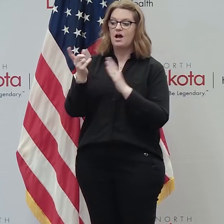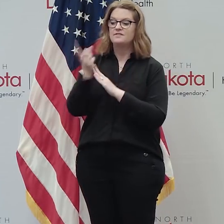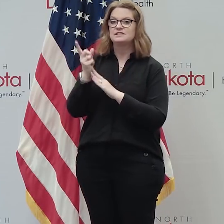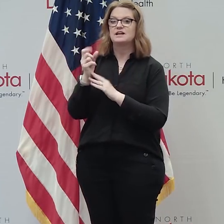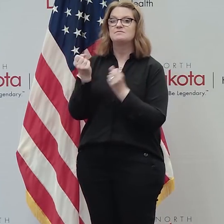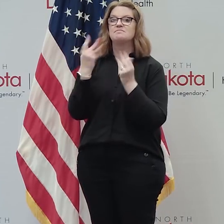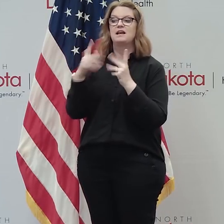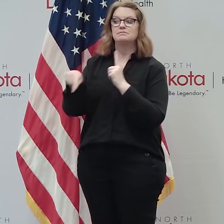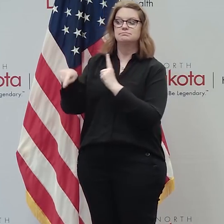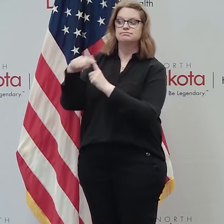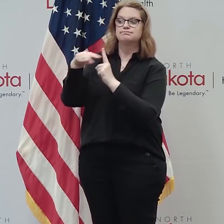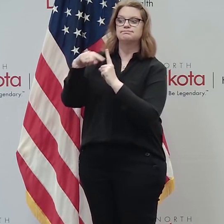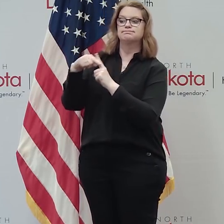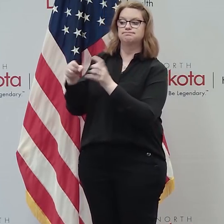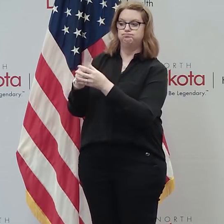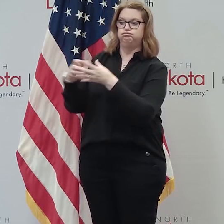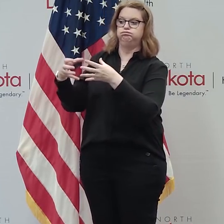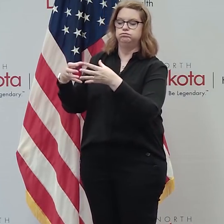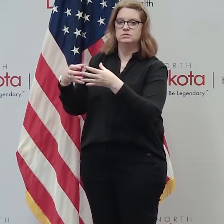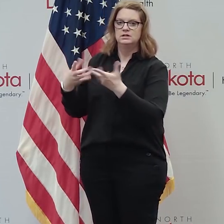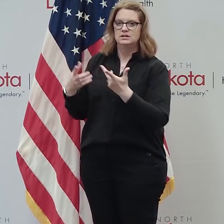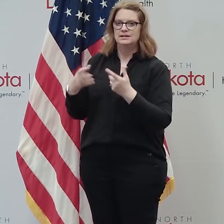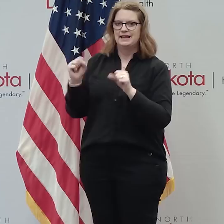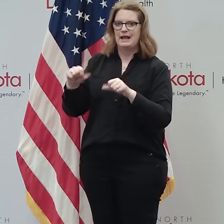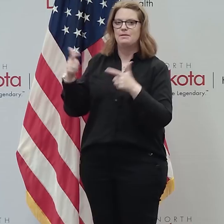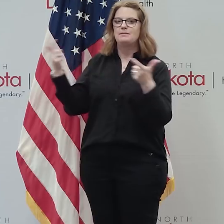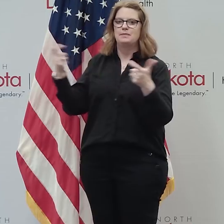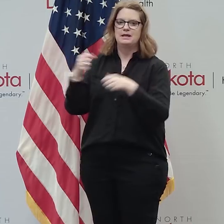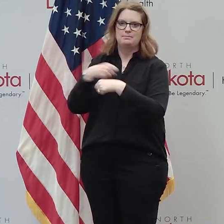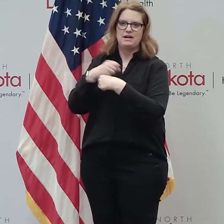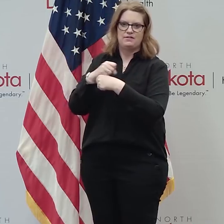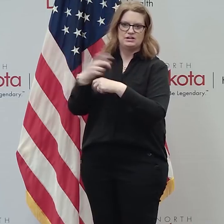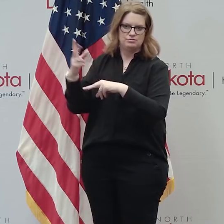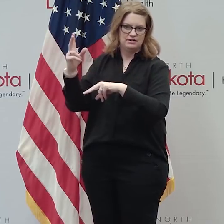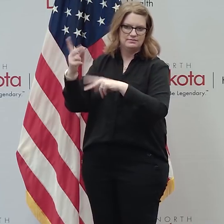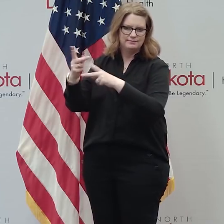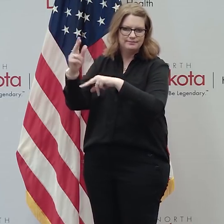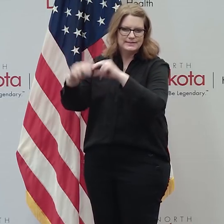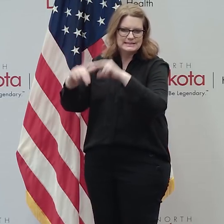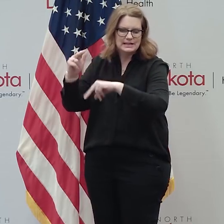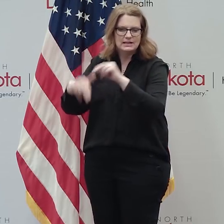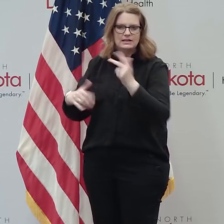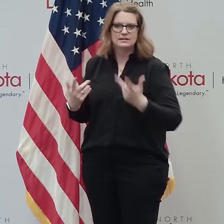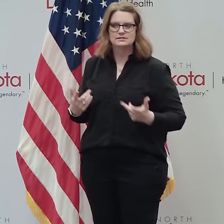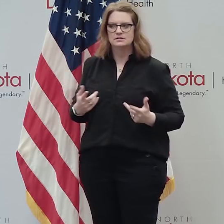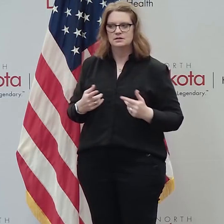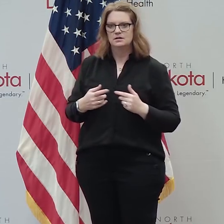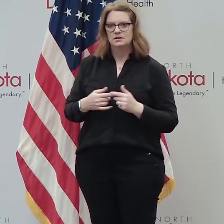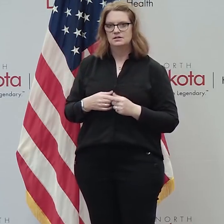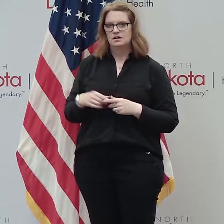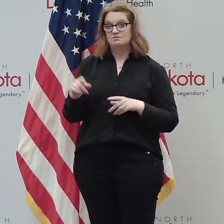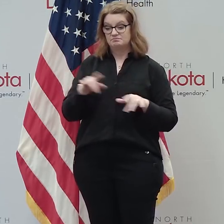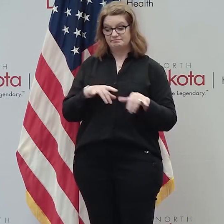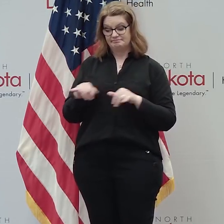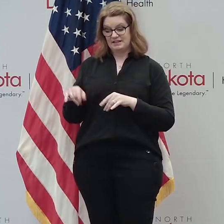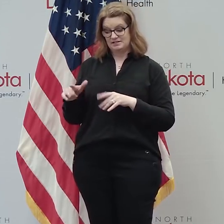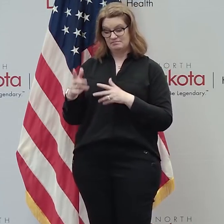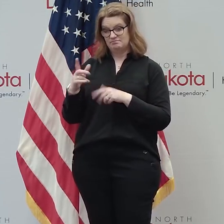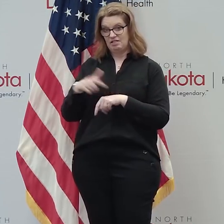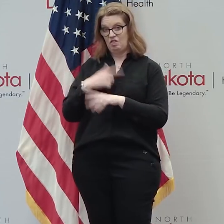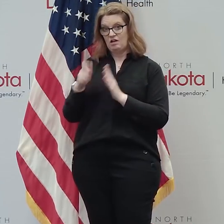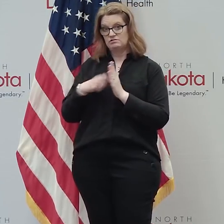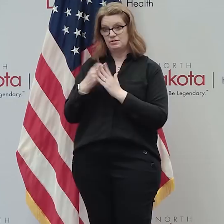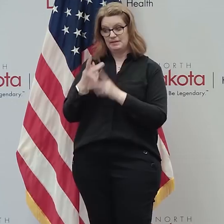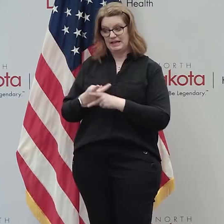large manufacturing facilities, and whether that's food processing or manufacturing. And so along with long-term care, we view those as